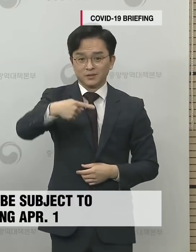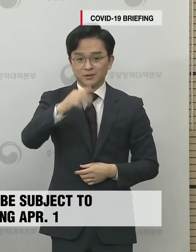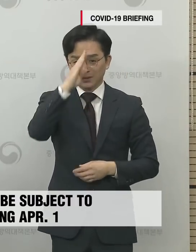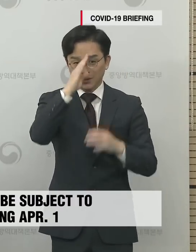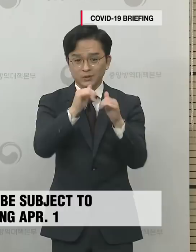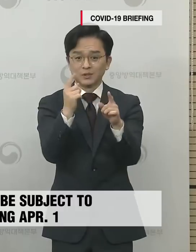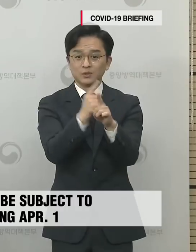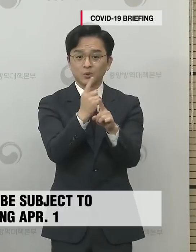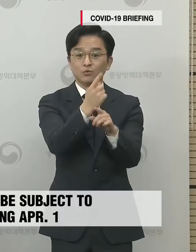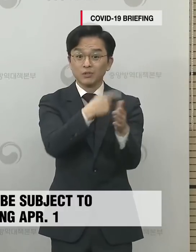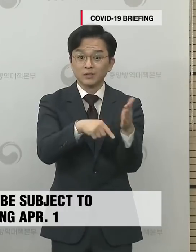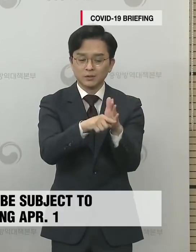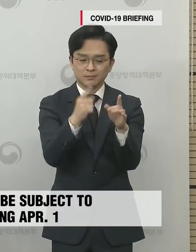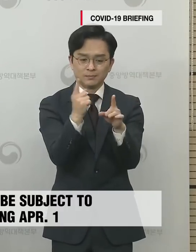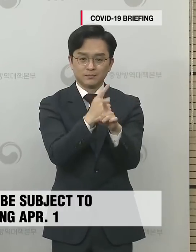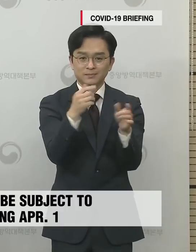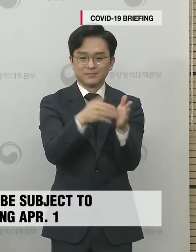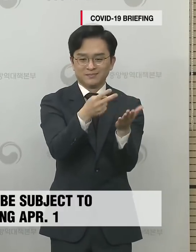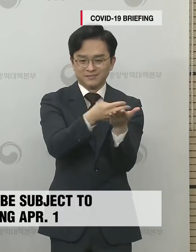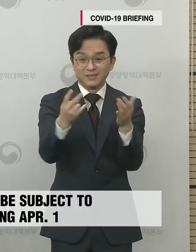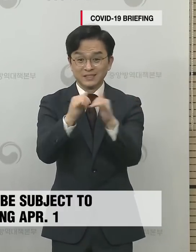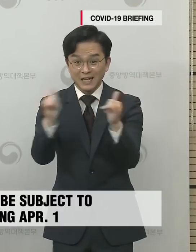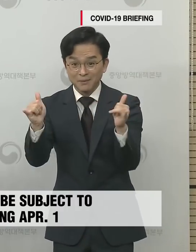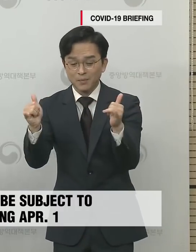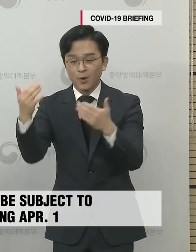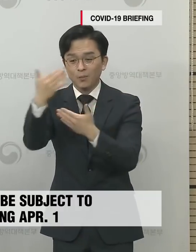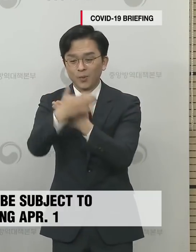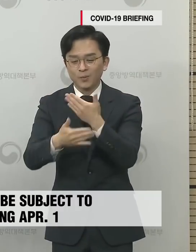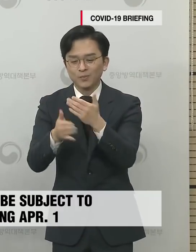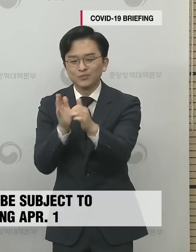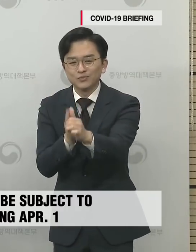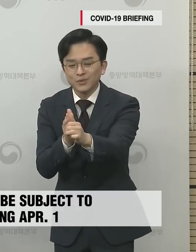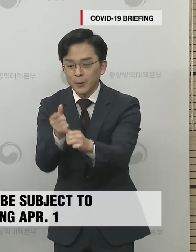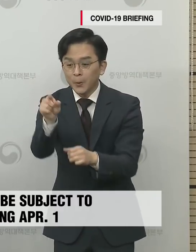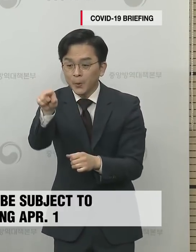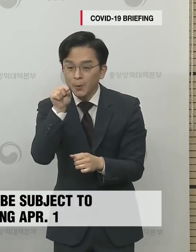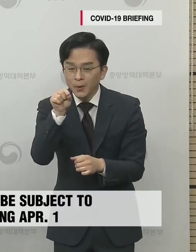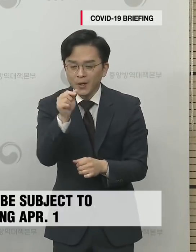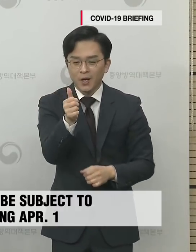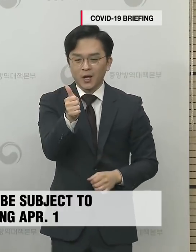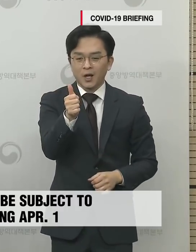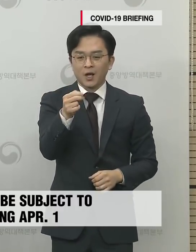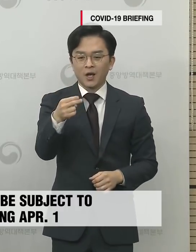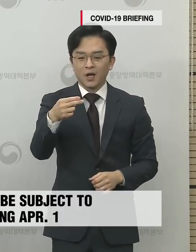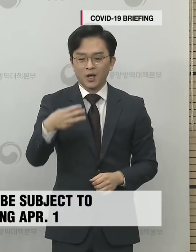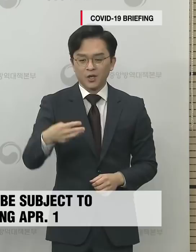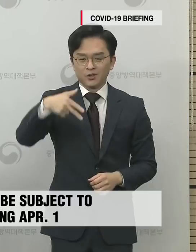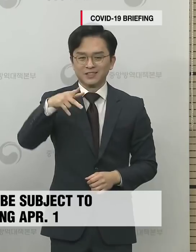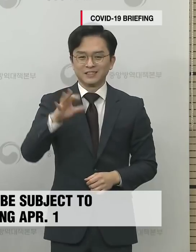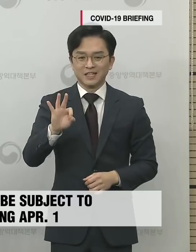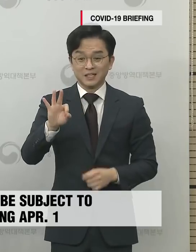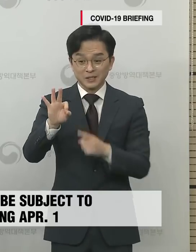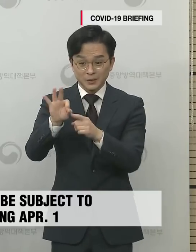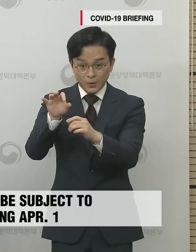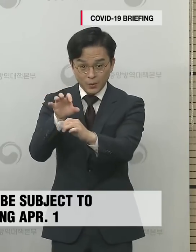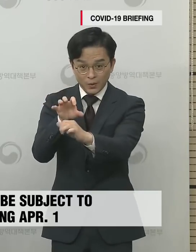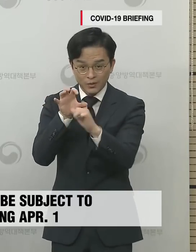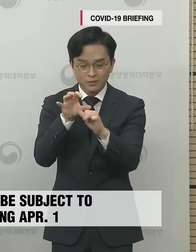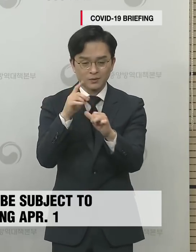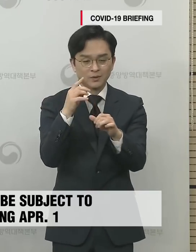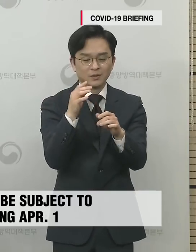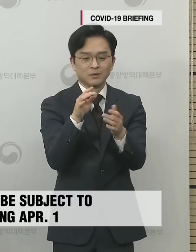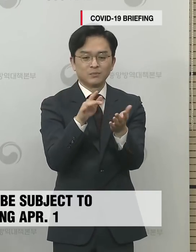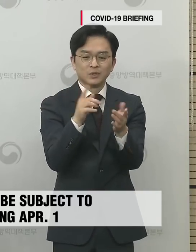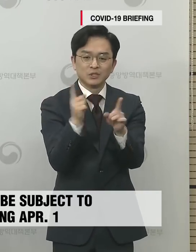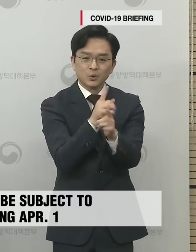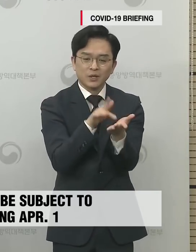from those who have been confirmed to treat the new patients. And this was also being applied